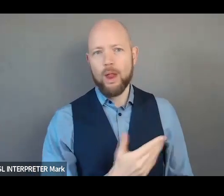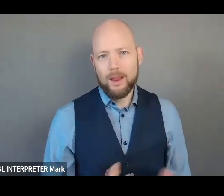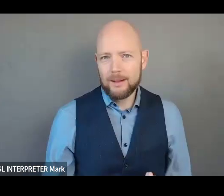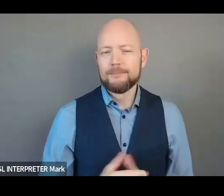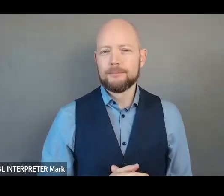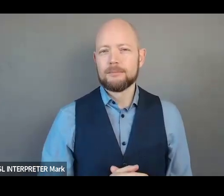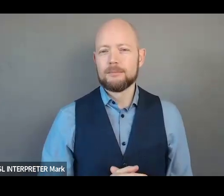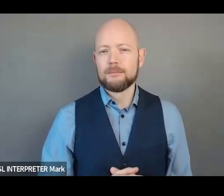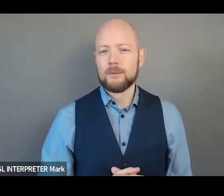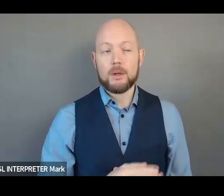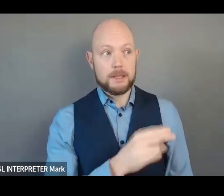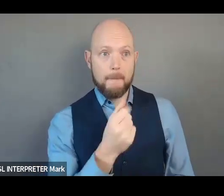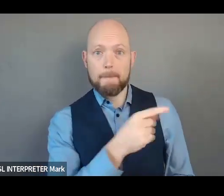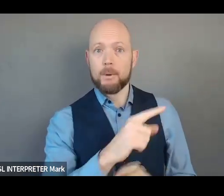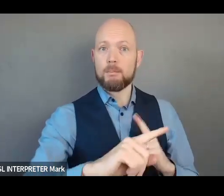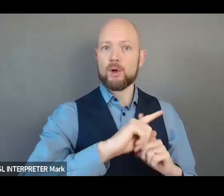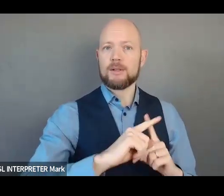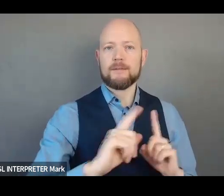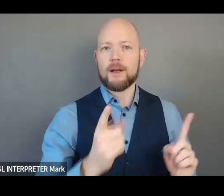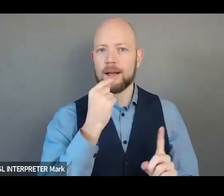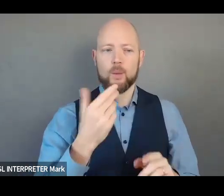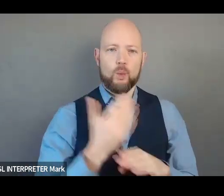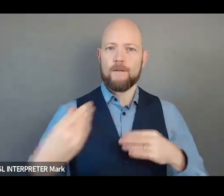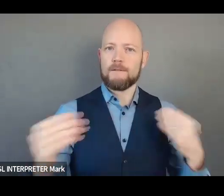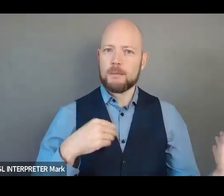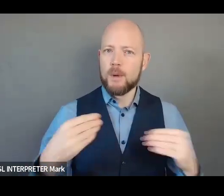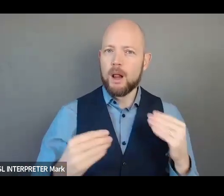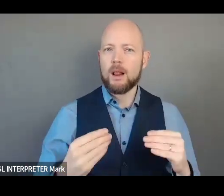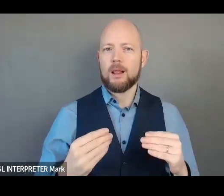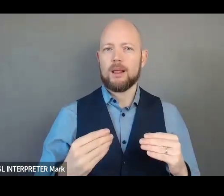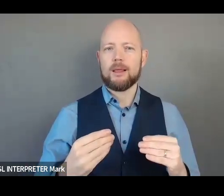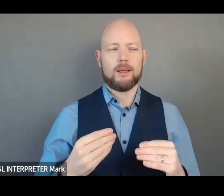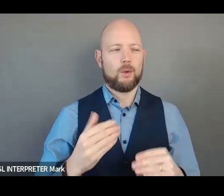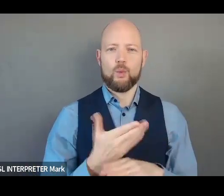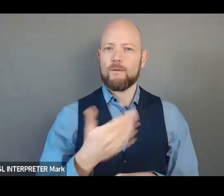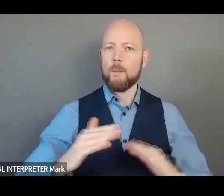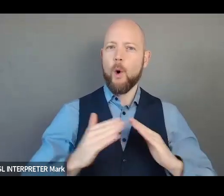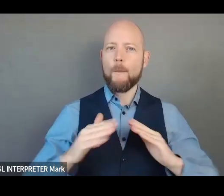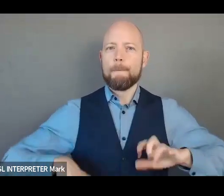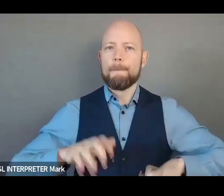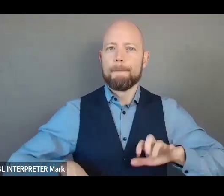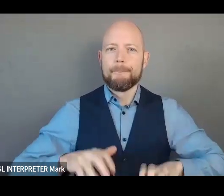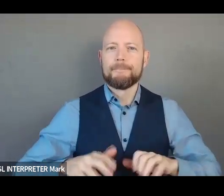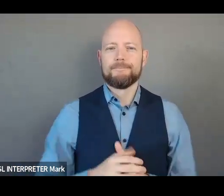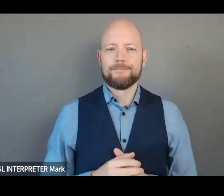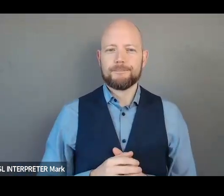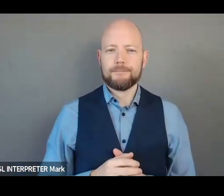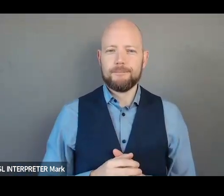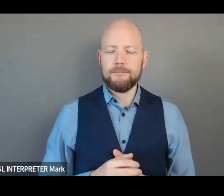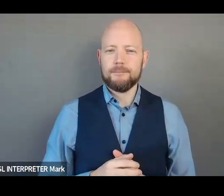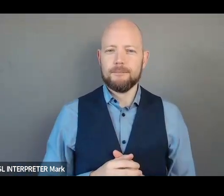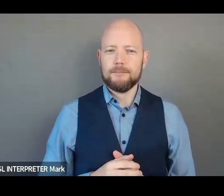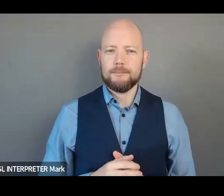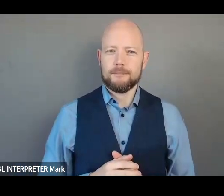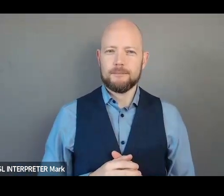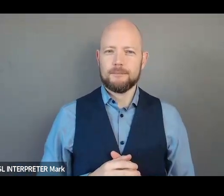things such as like the ability to work flexibly and working from home, you know, more often than not. But I think we'll all be aware that this is